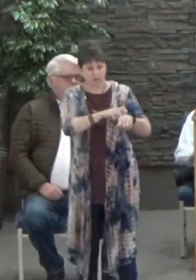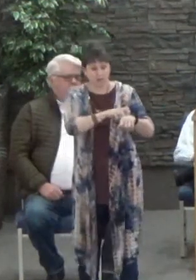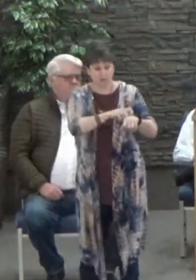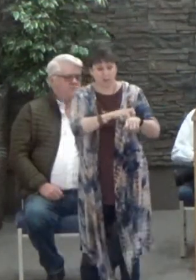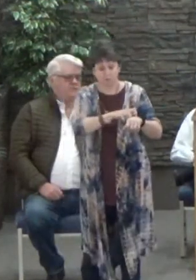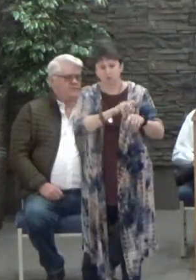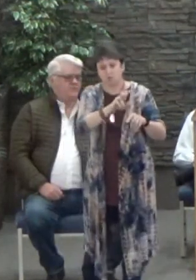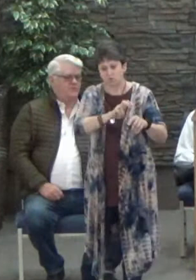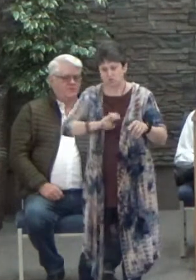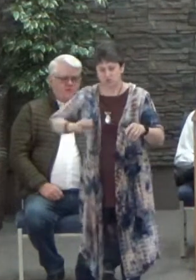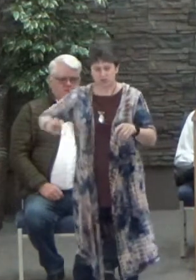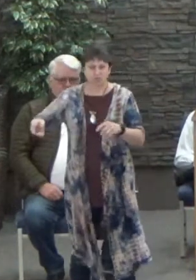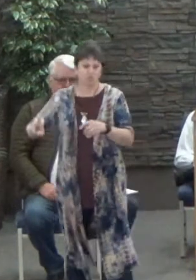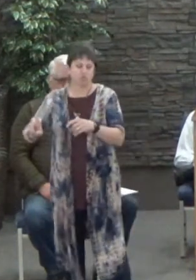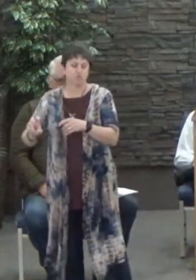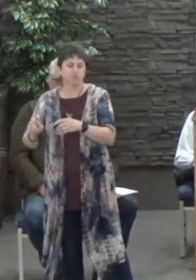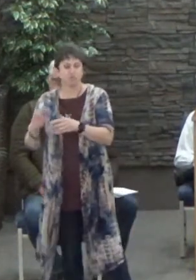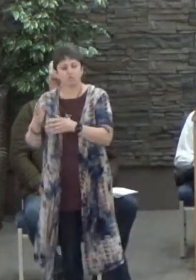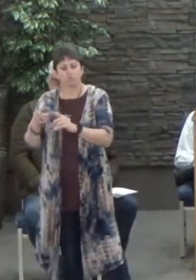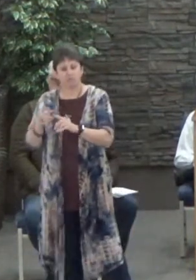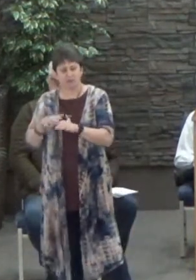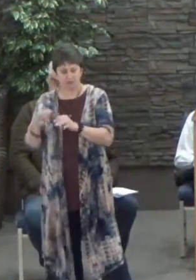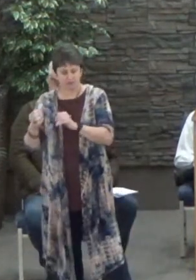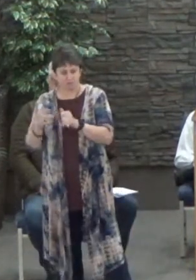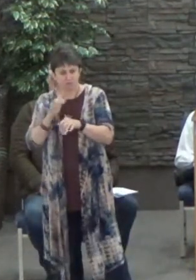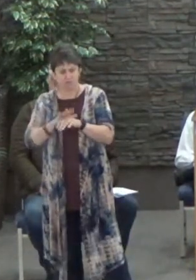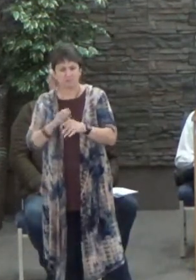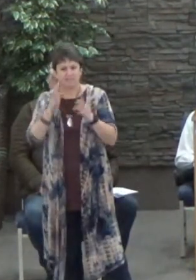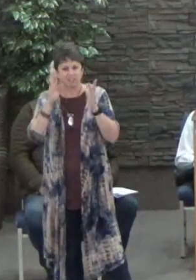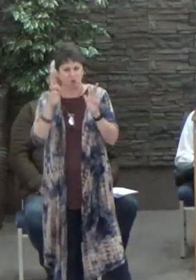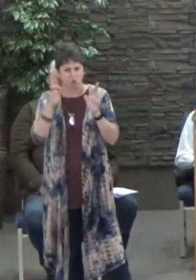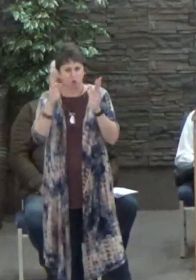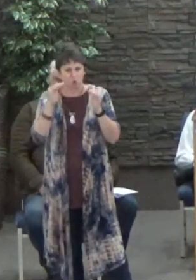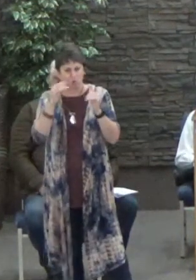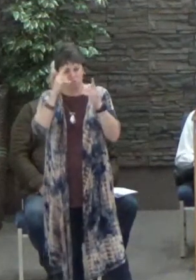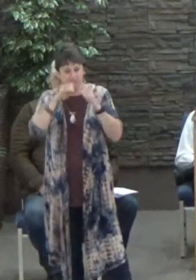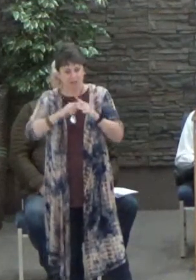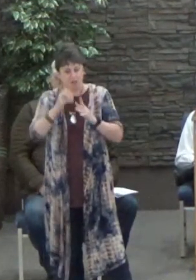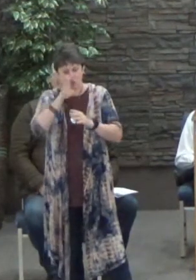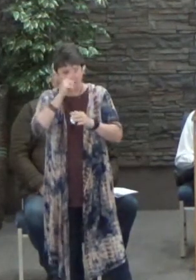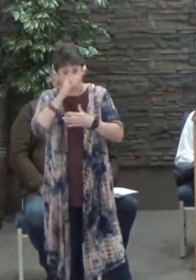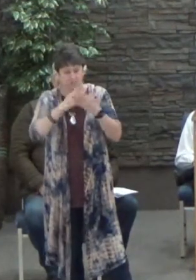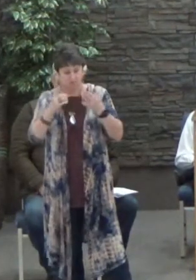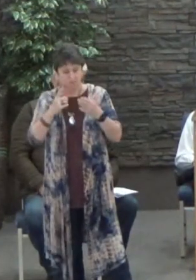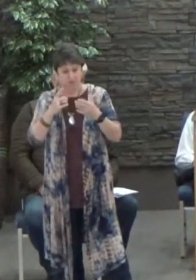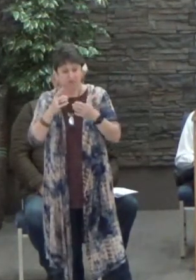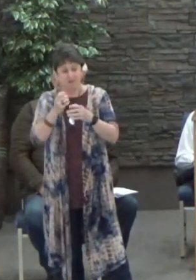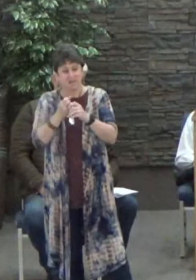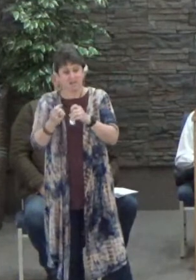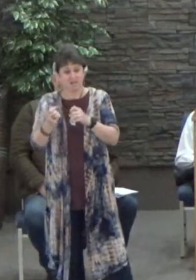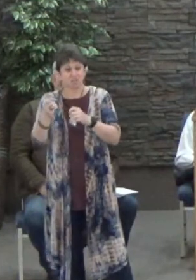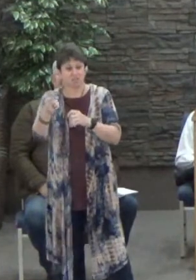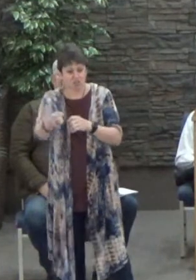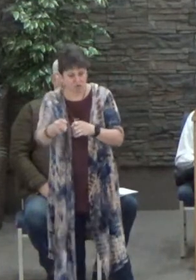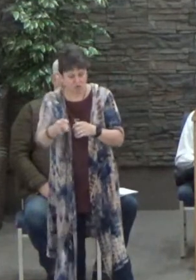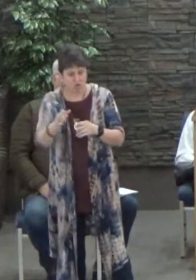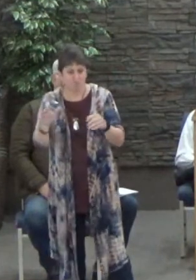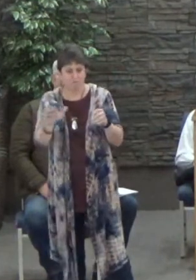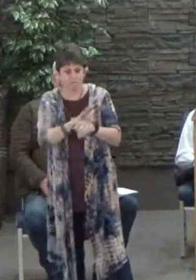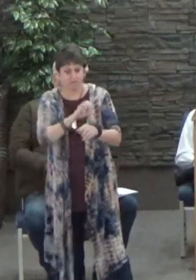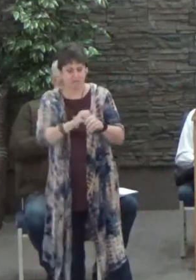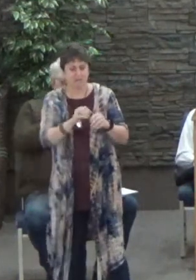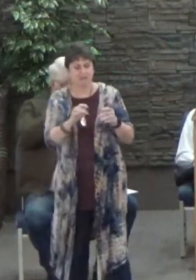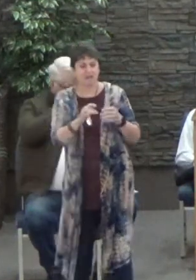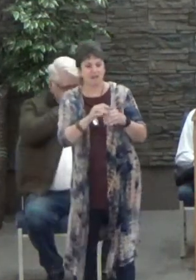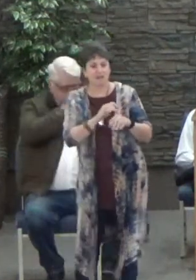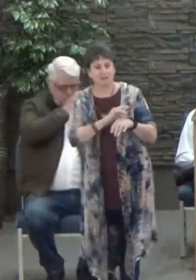of 2023. It is our hope to begin looking for someone later this year who might fill in the gaps Scott will leave, but the pool